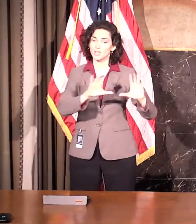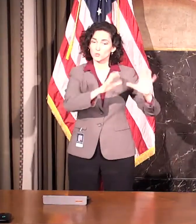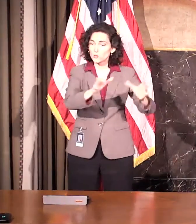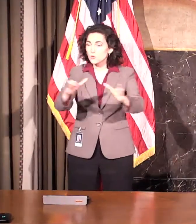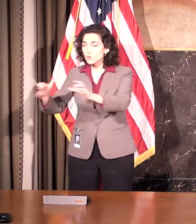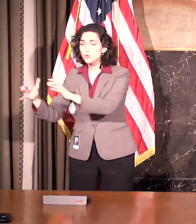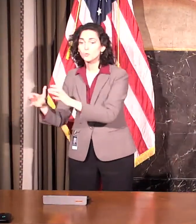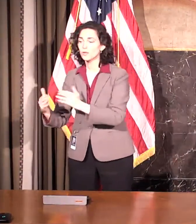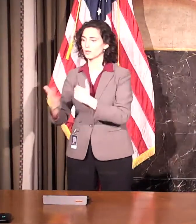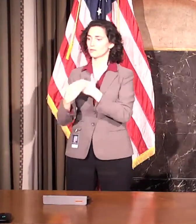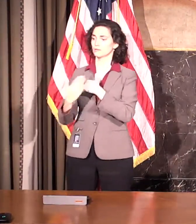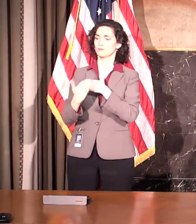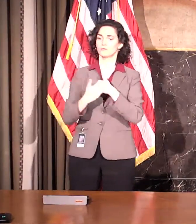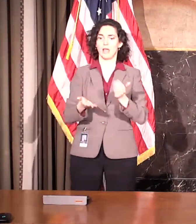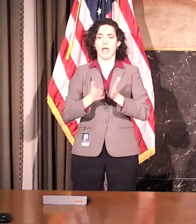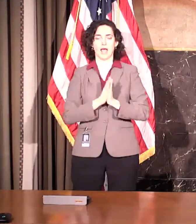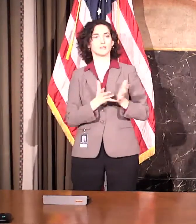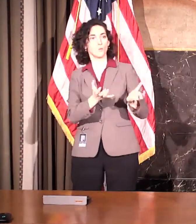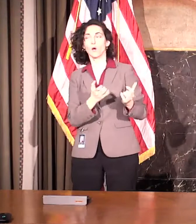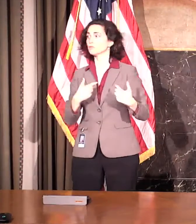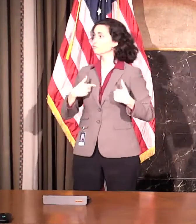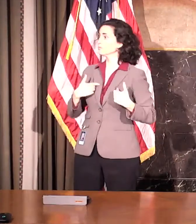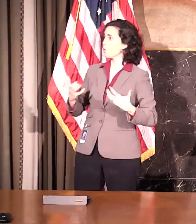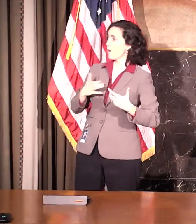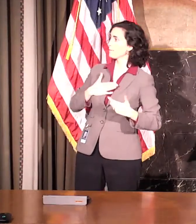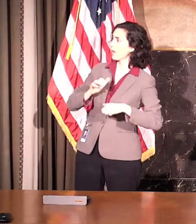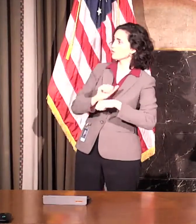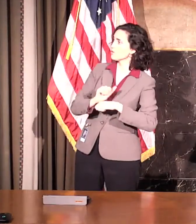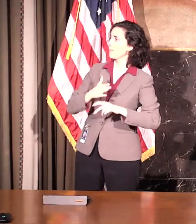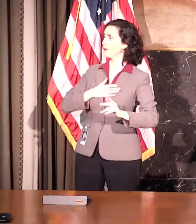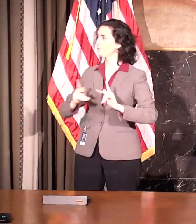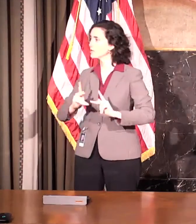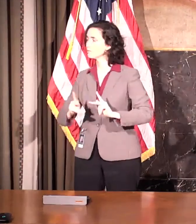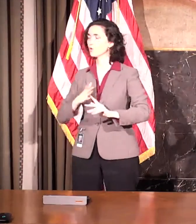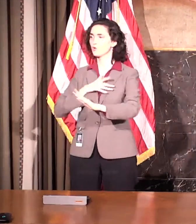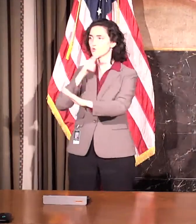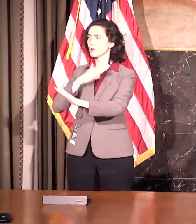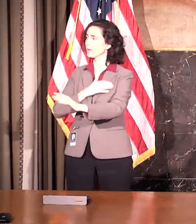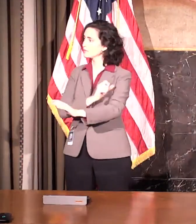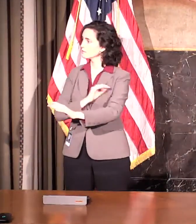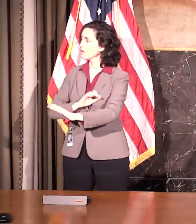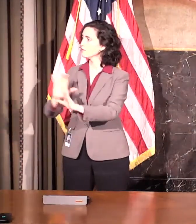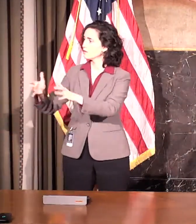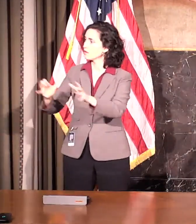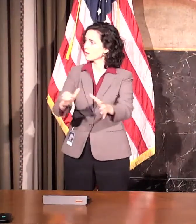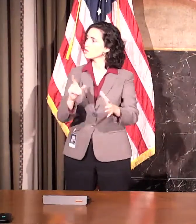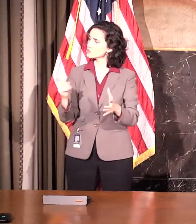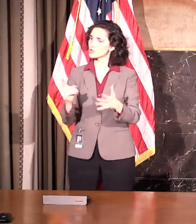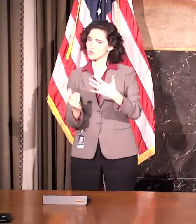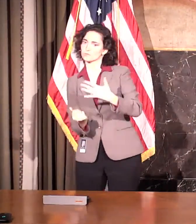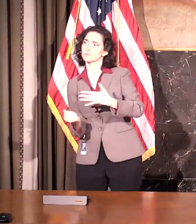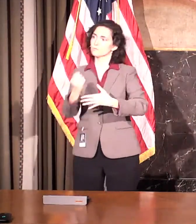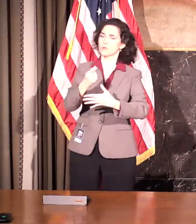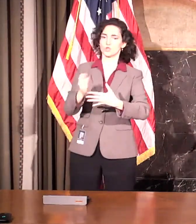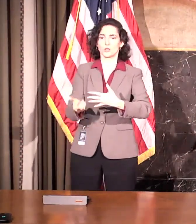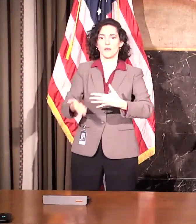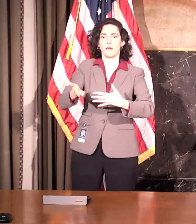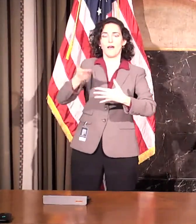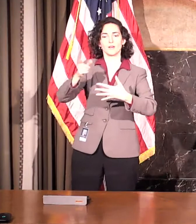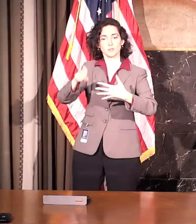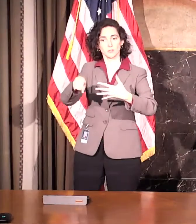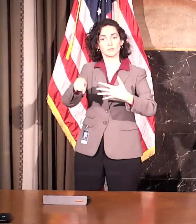individuals out there, of workers and so forth, that those workers be considered high priority. And many of